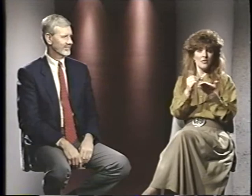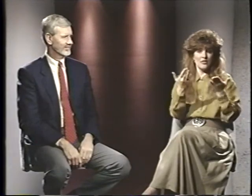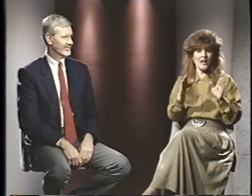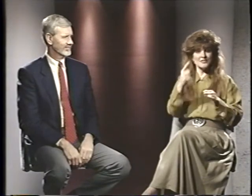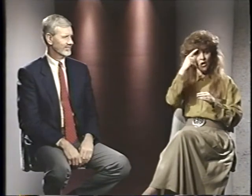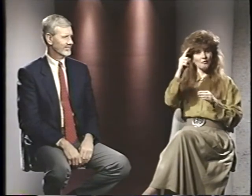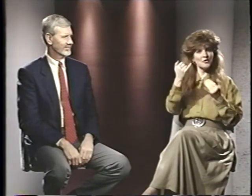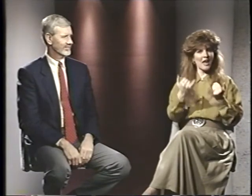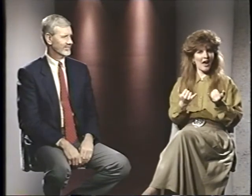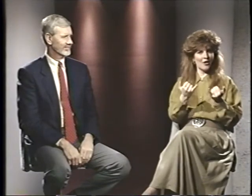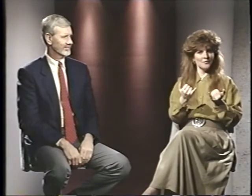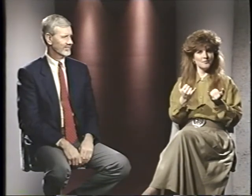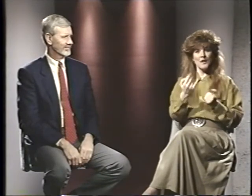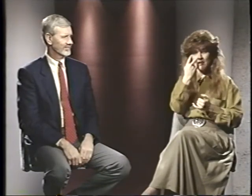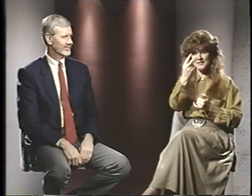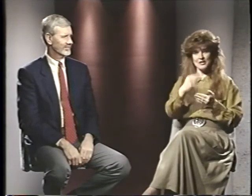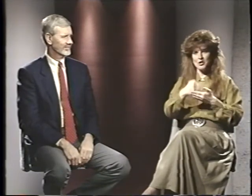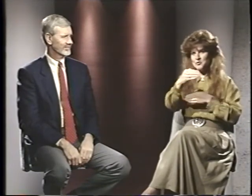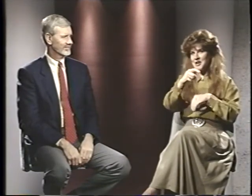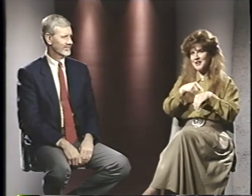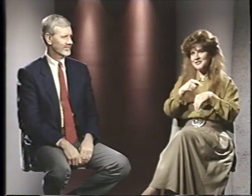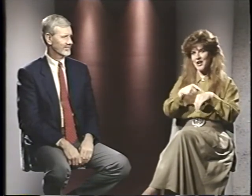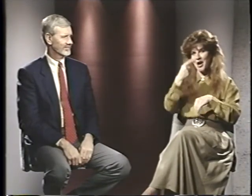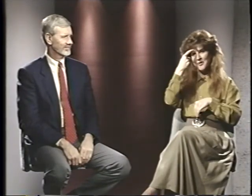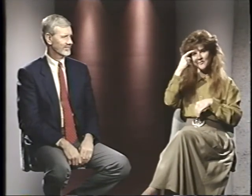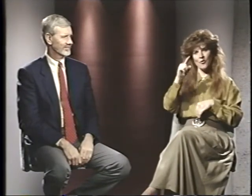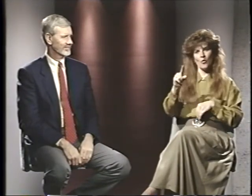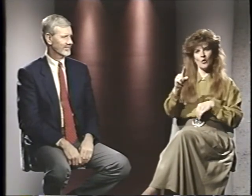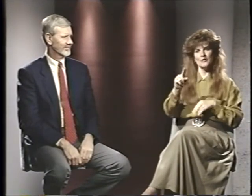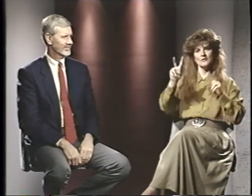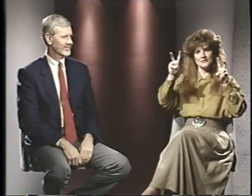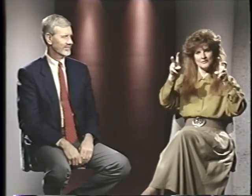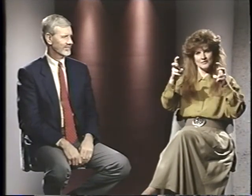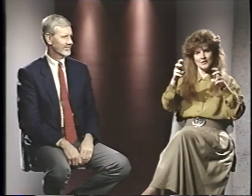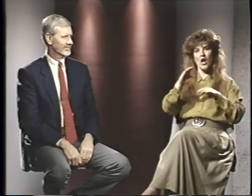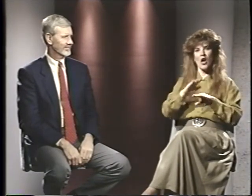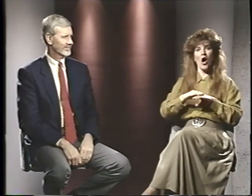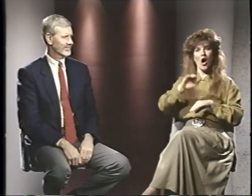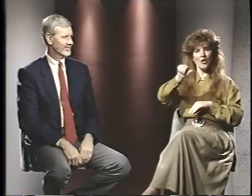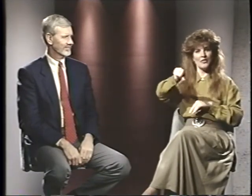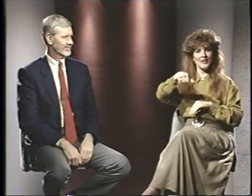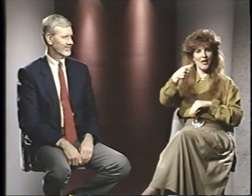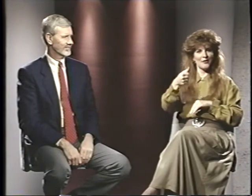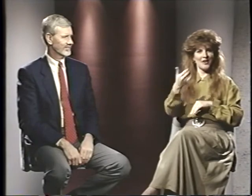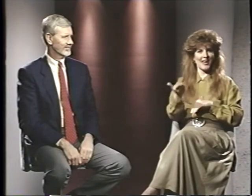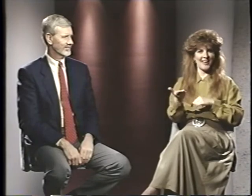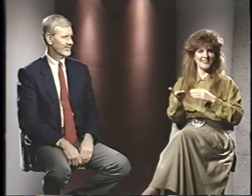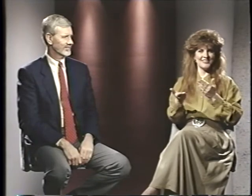That's all for now. See you next time for On the Other Hand.